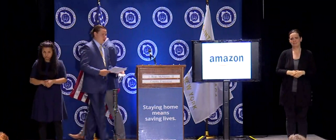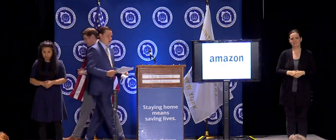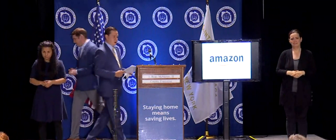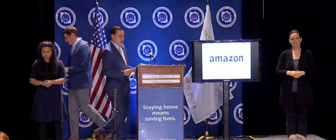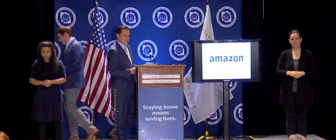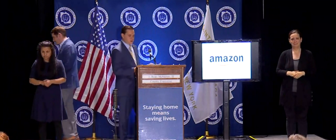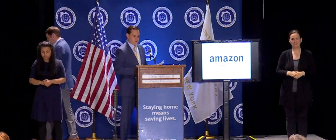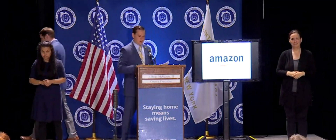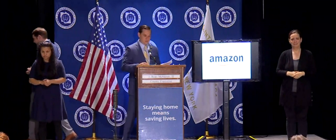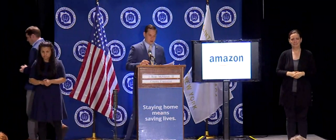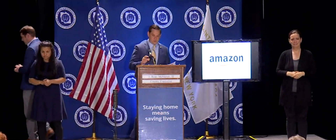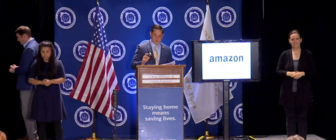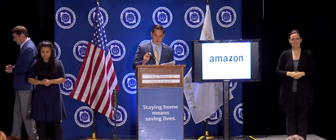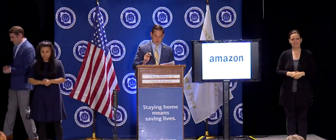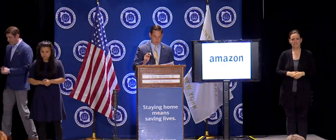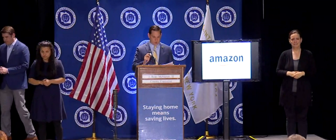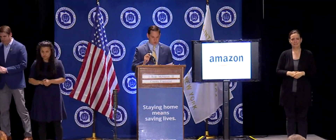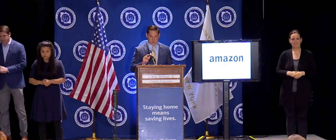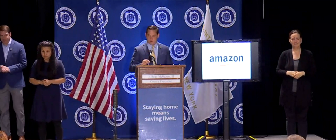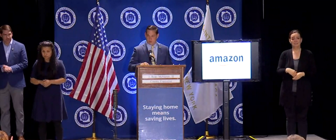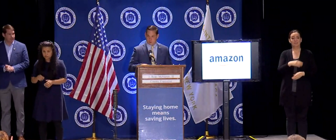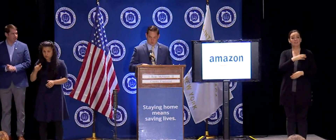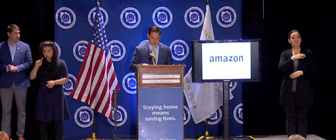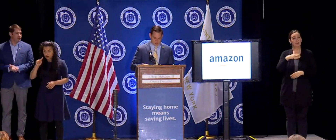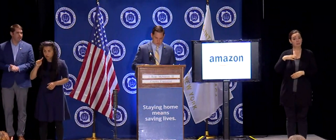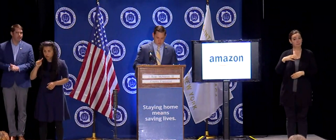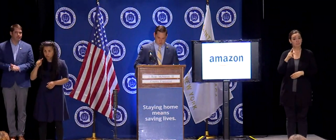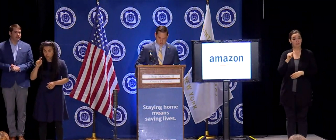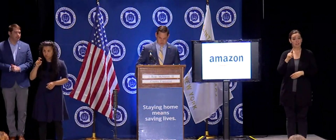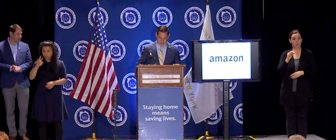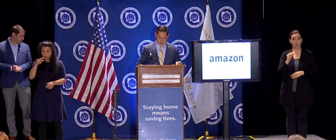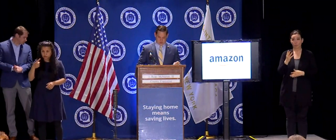Thanks, Mayor. Congressman, do you want to come on up and say a couple words?